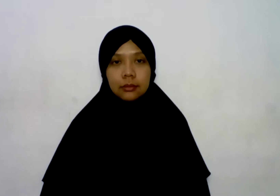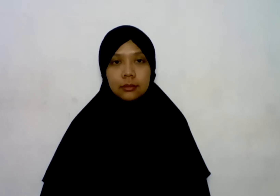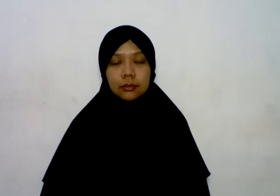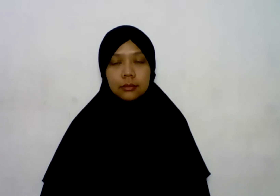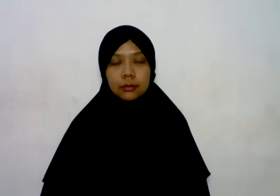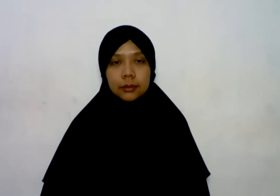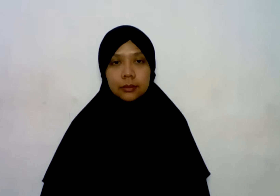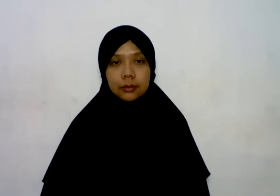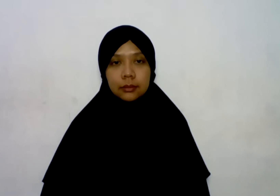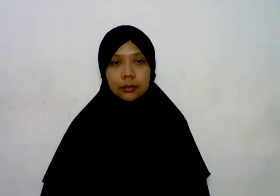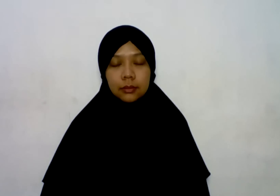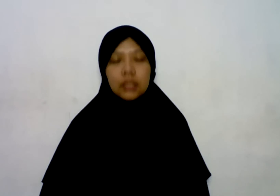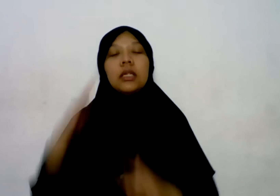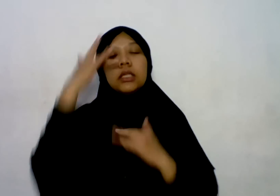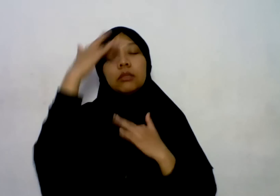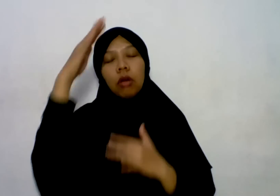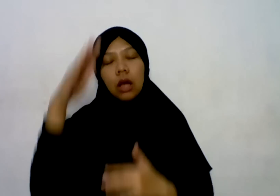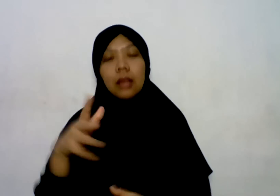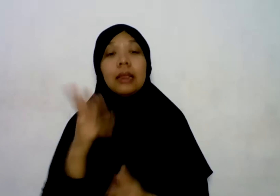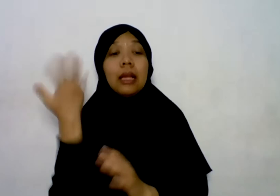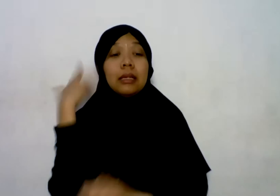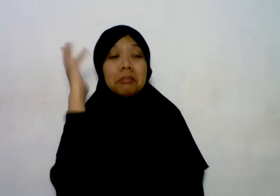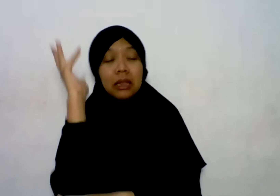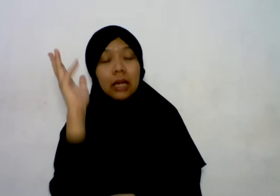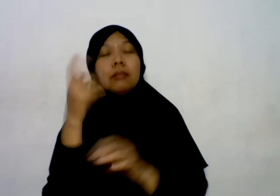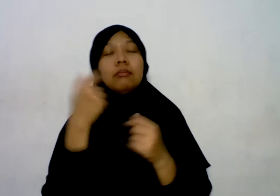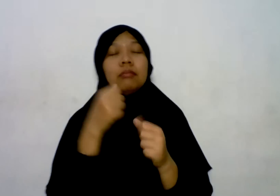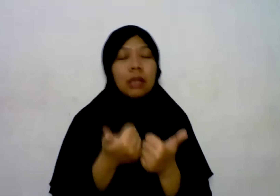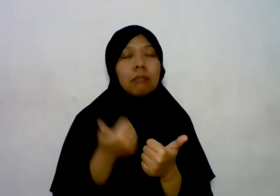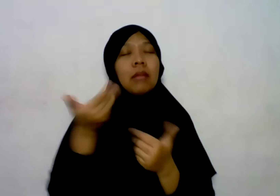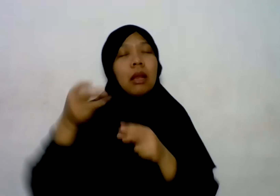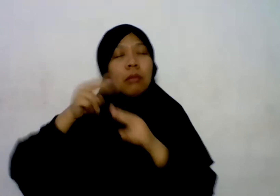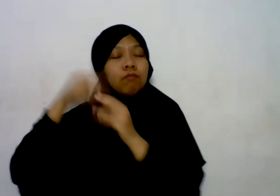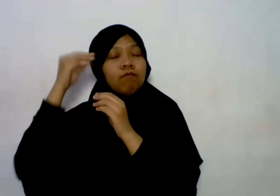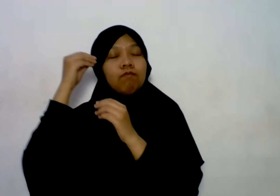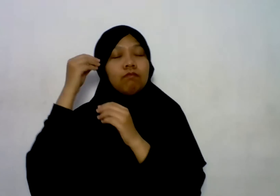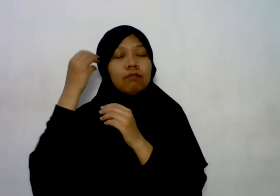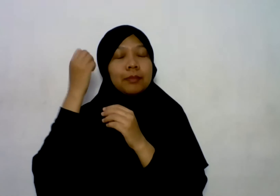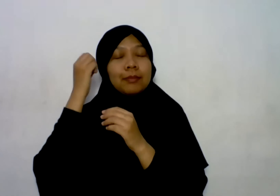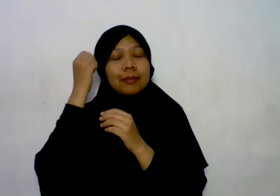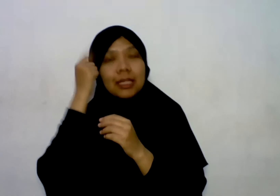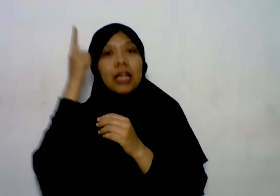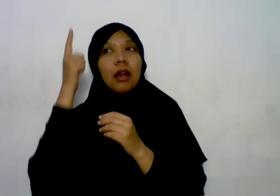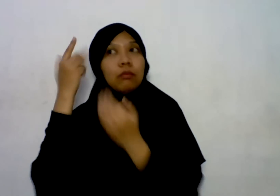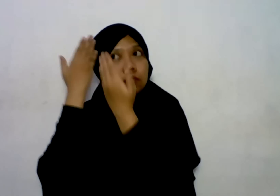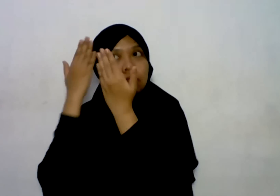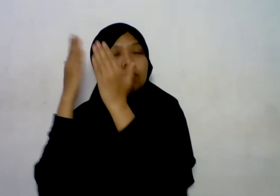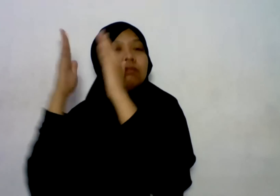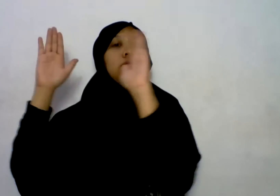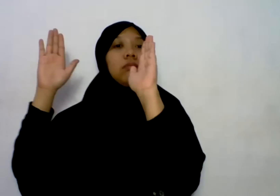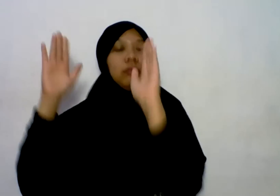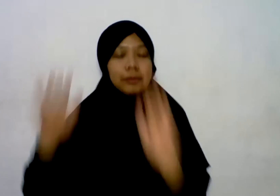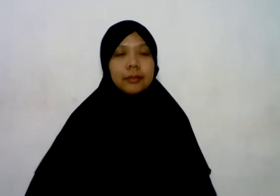will enlighten us, particularly about disability studies. So thank you so much. So I'm handing back